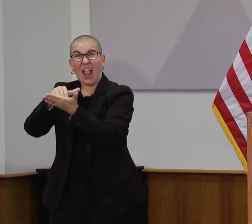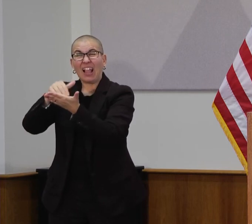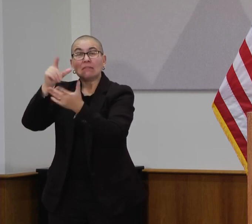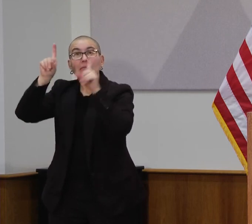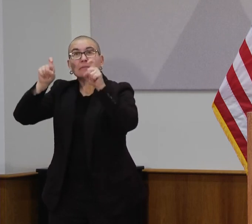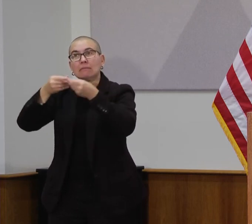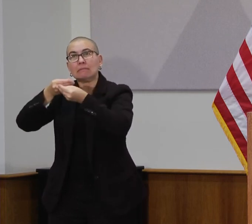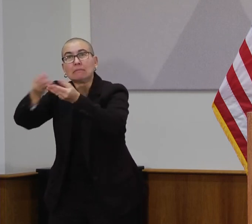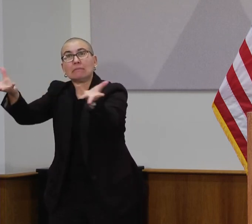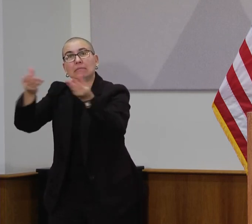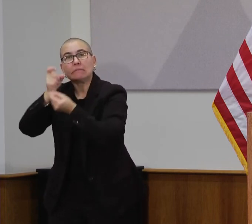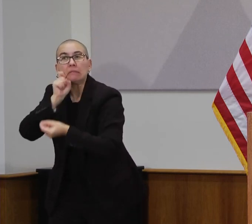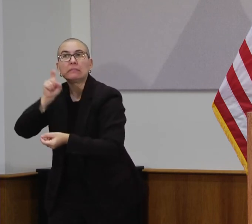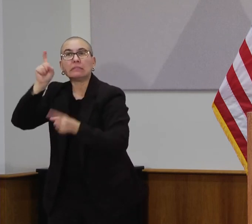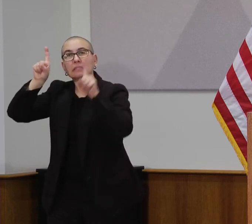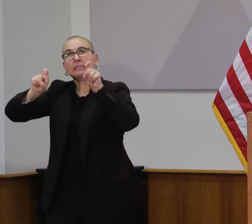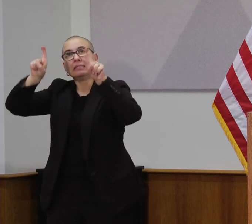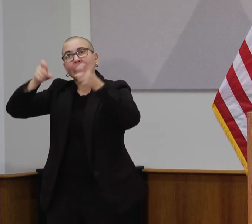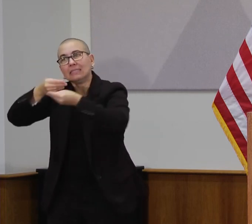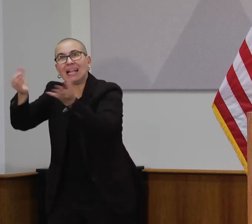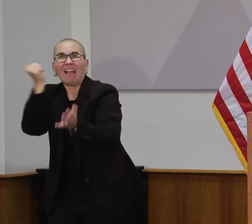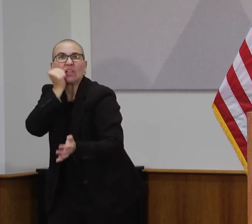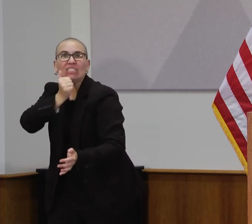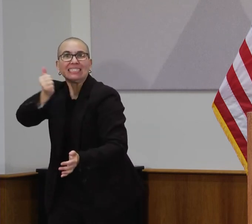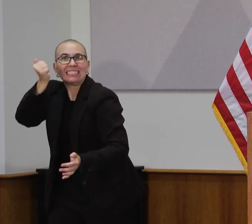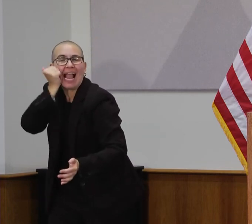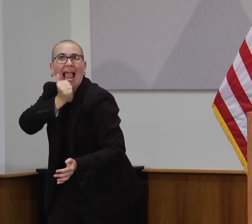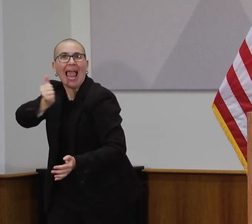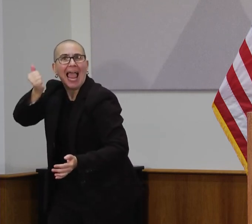on average. But today, here we are with another